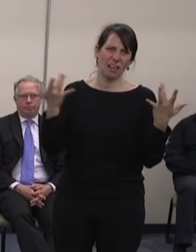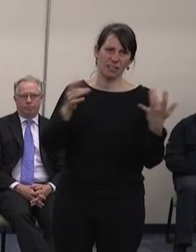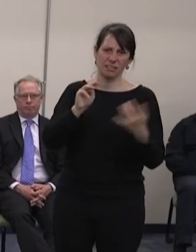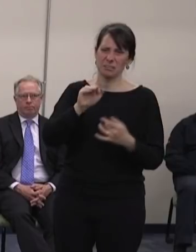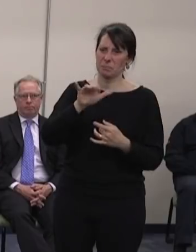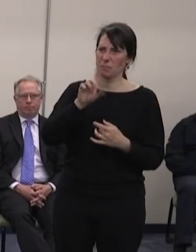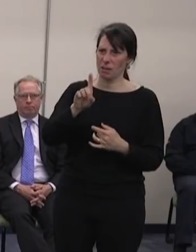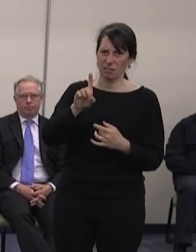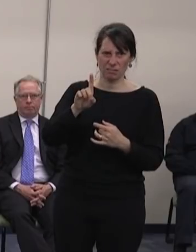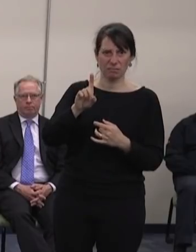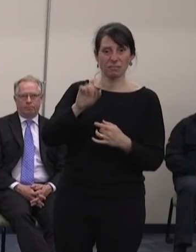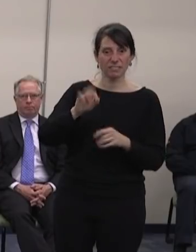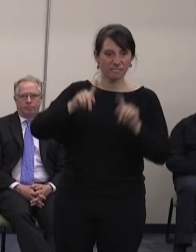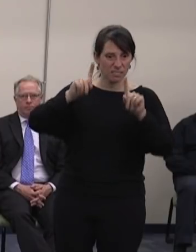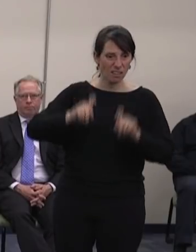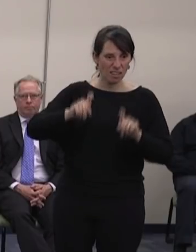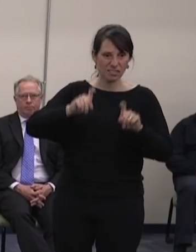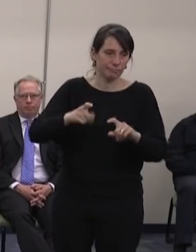those individuals.